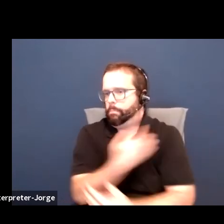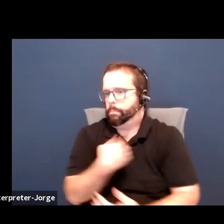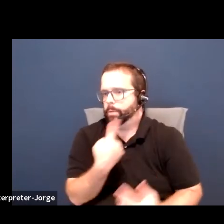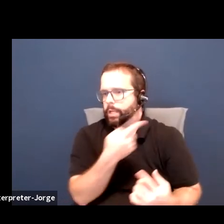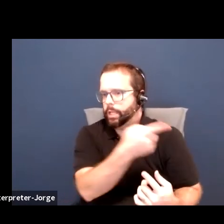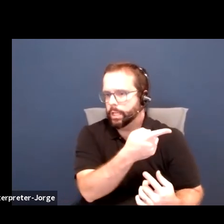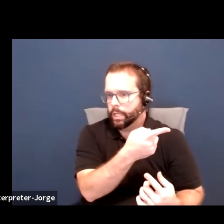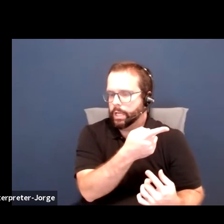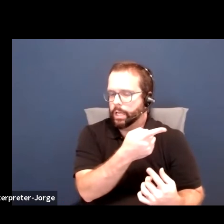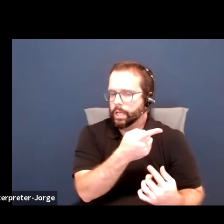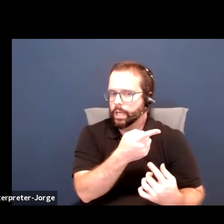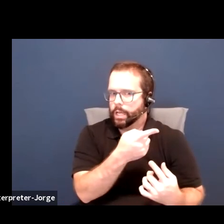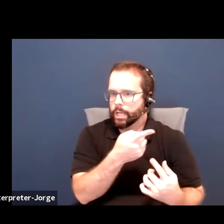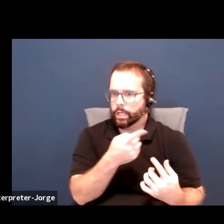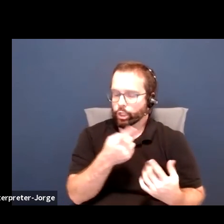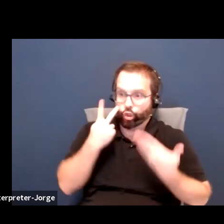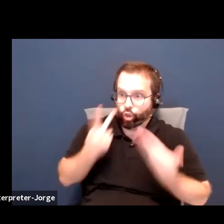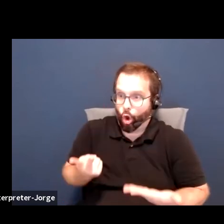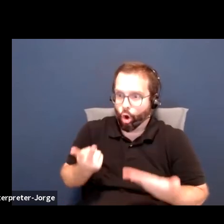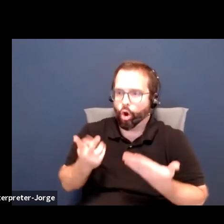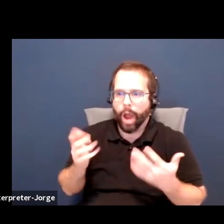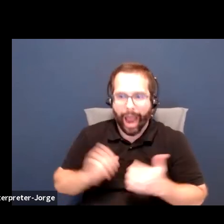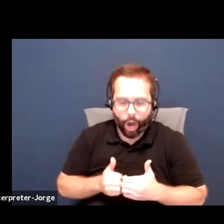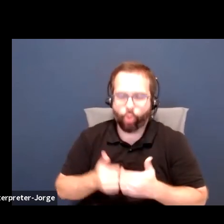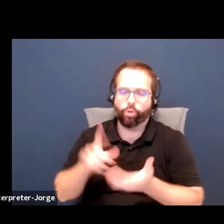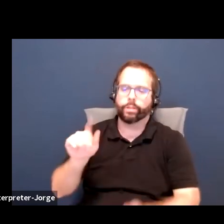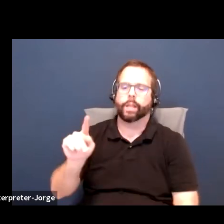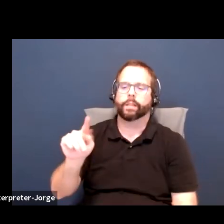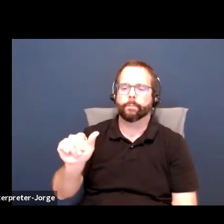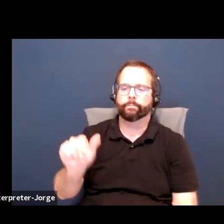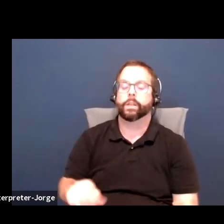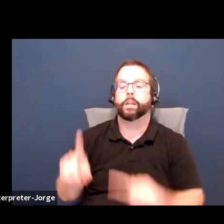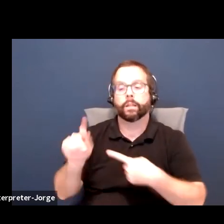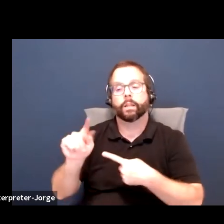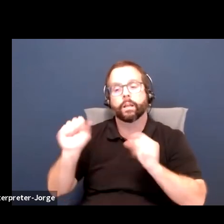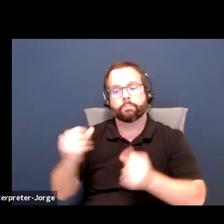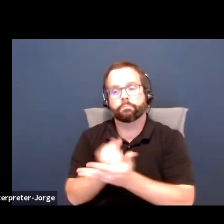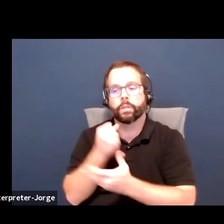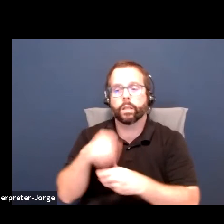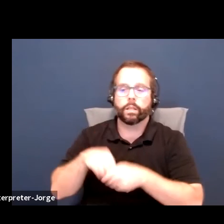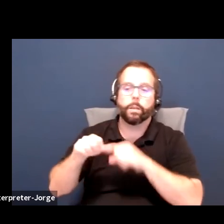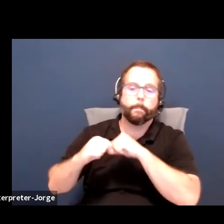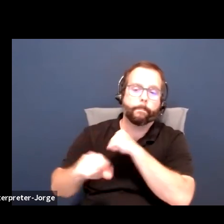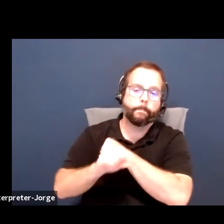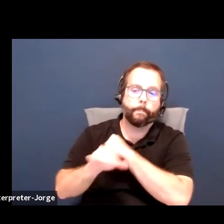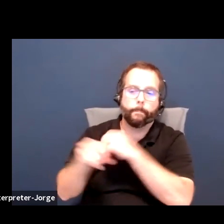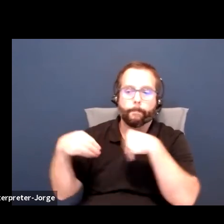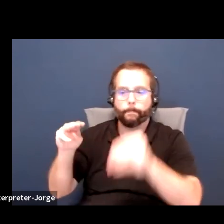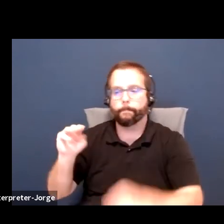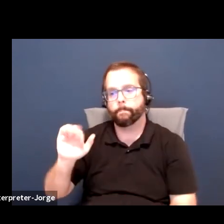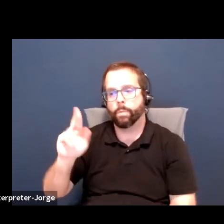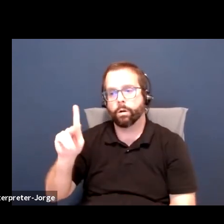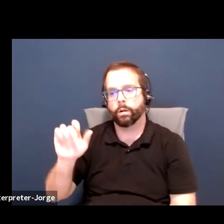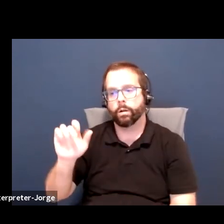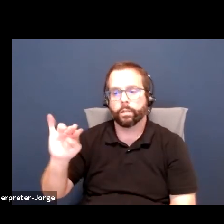do a lot with it in marketing. You can do a lot with it in terms of evaluating whether you've met your goals,